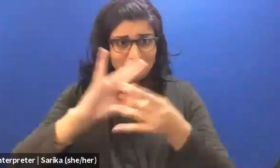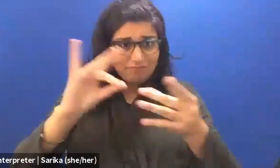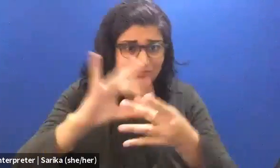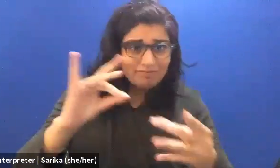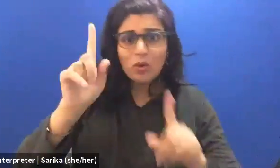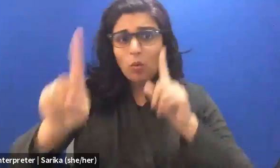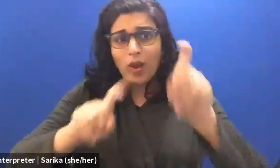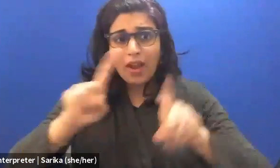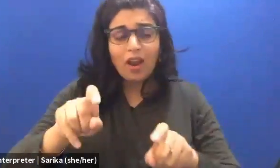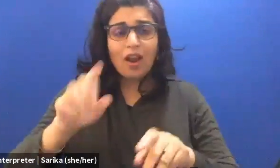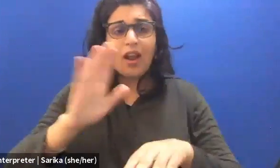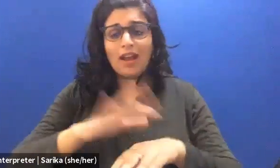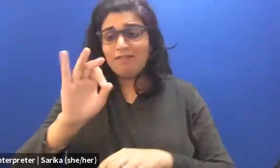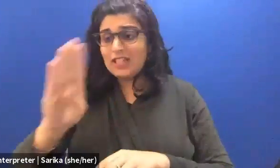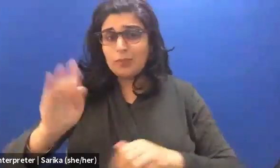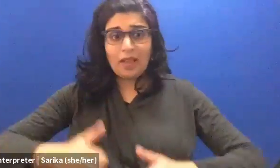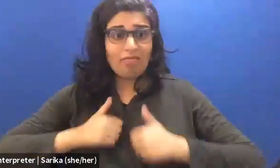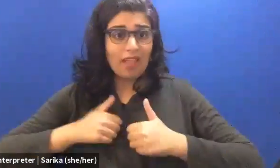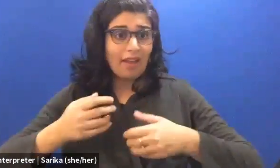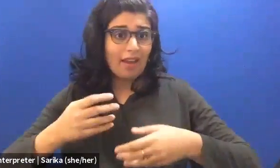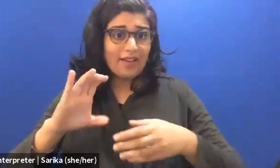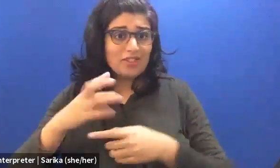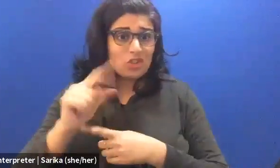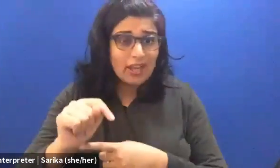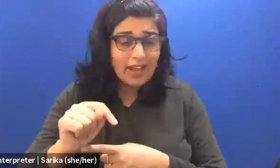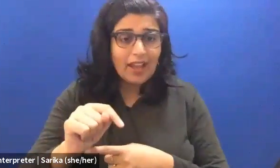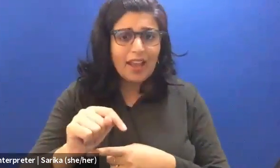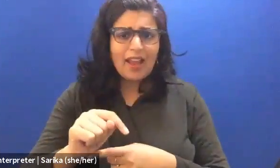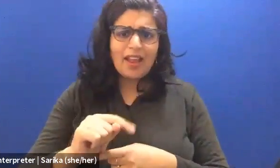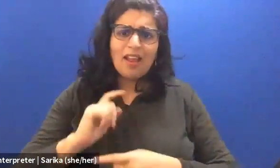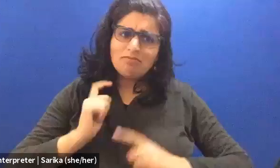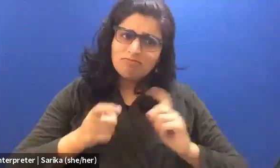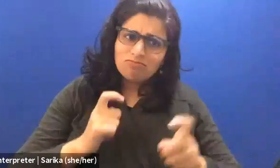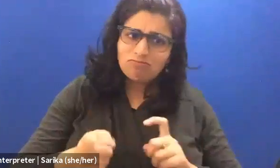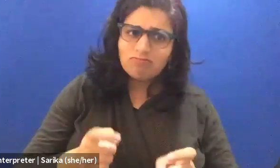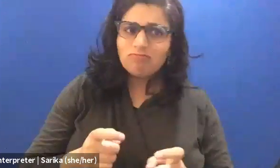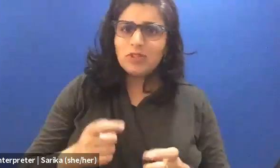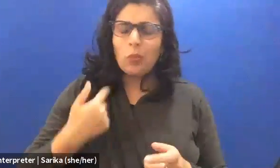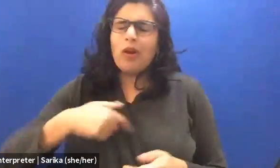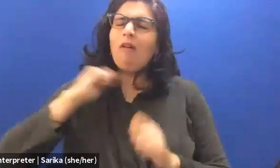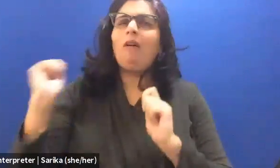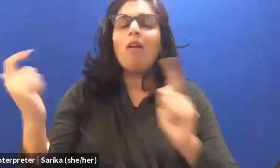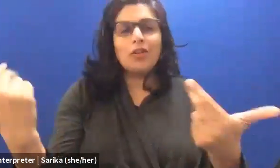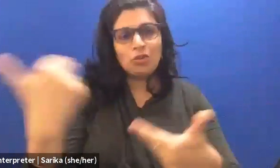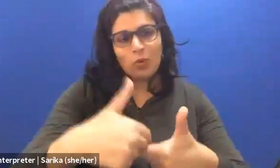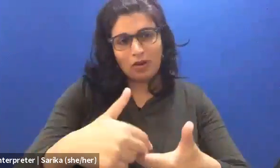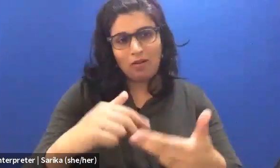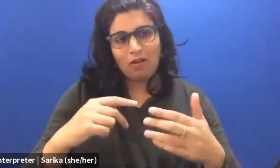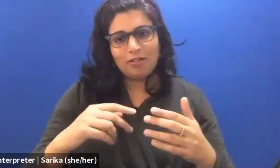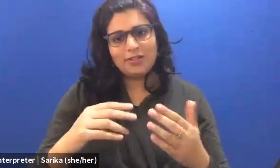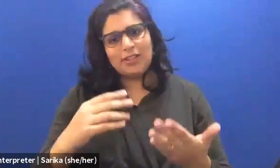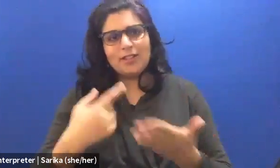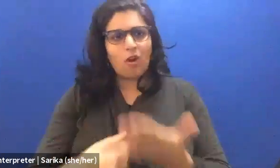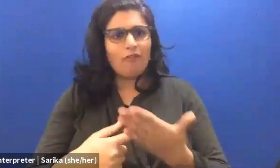on the Facebook Live chat, and to contribute as we all join in this conversation over the next few